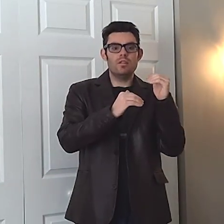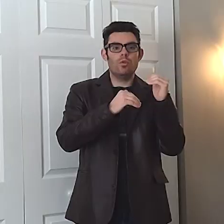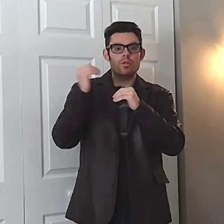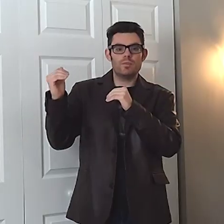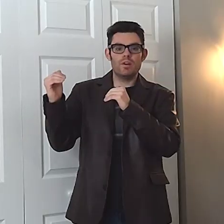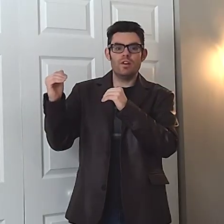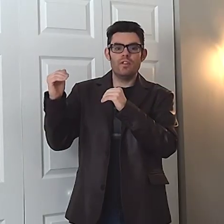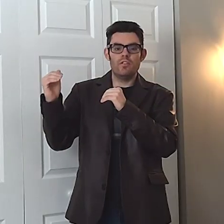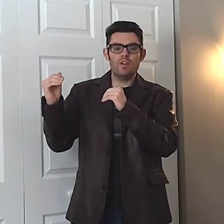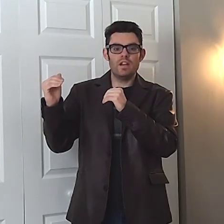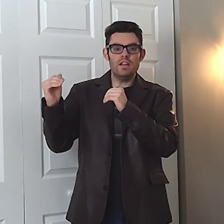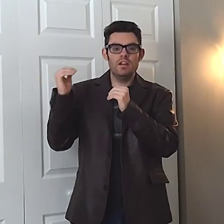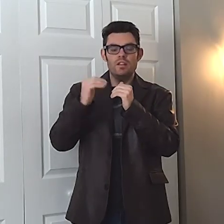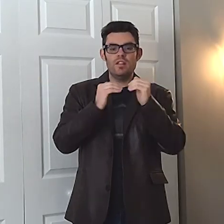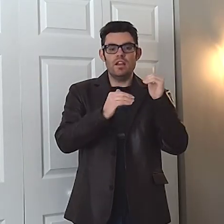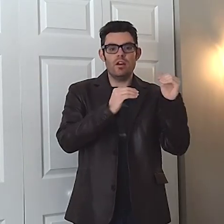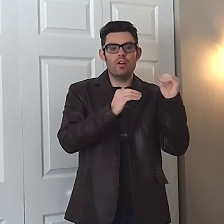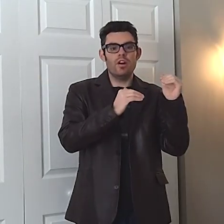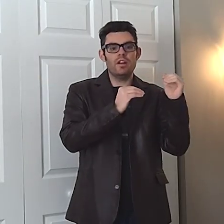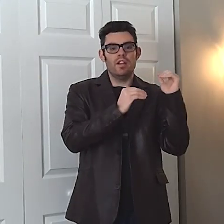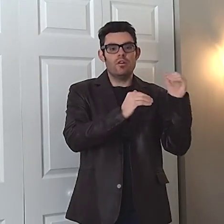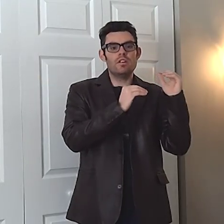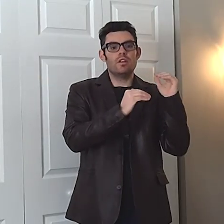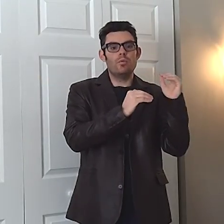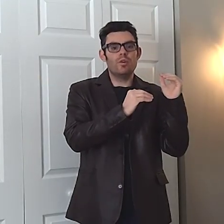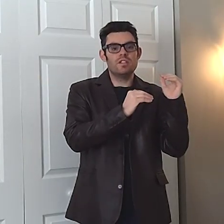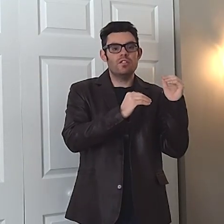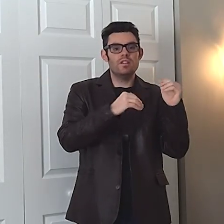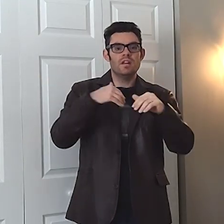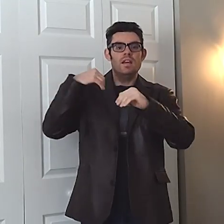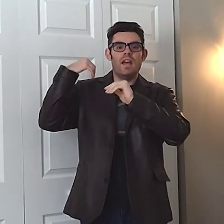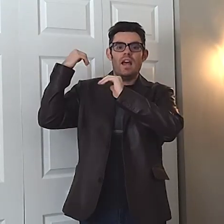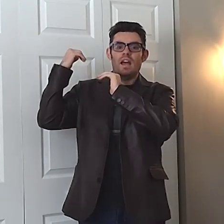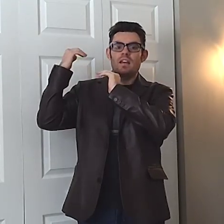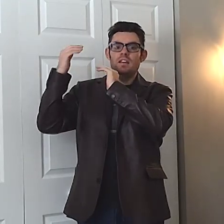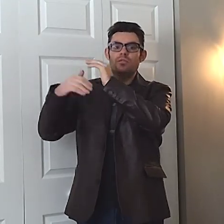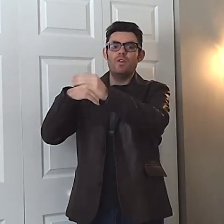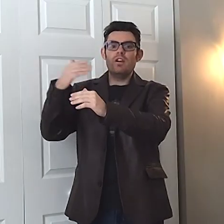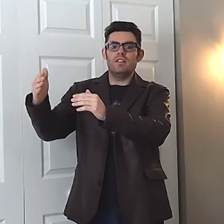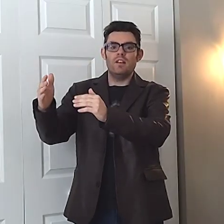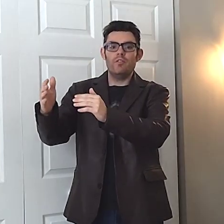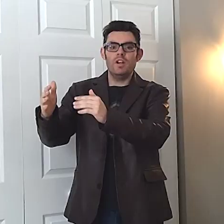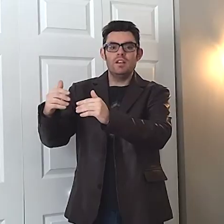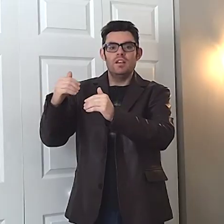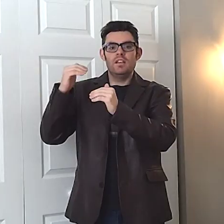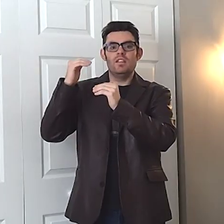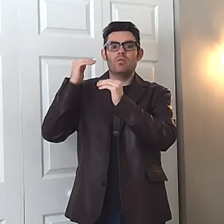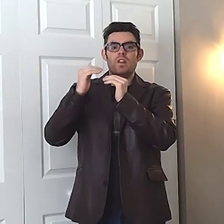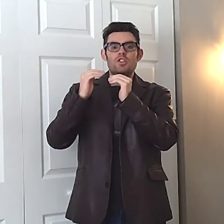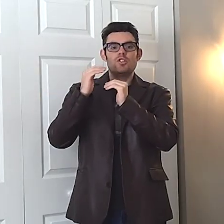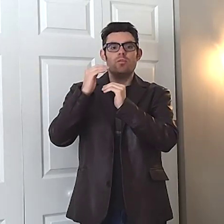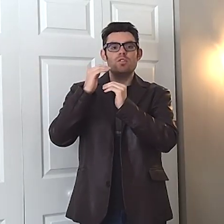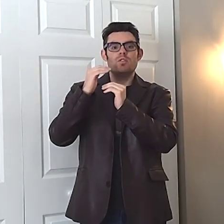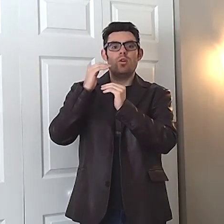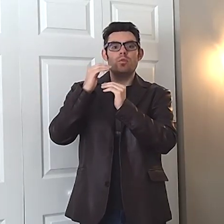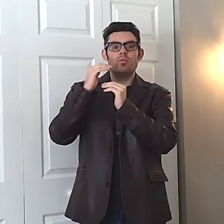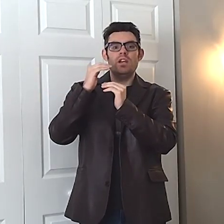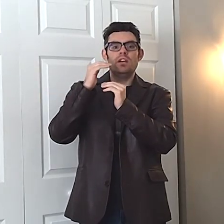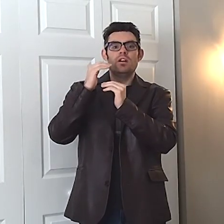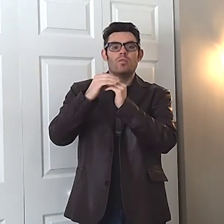sequel or spin-off, if you like, to the Eragon Inheritance Cycle book series, and it's very different. The relationship, first of all, between